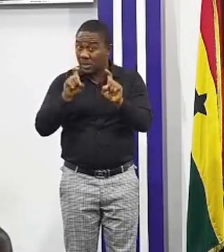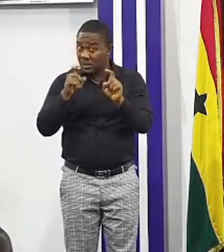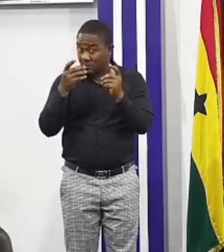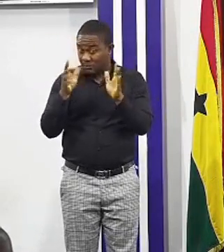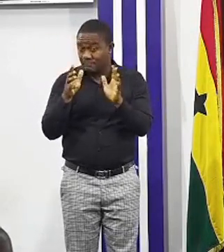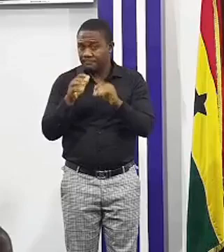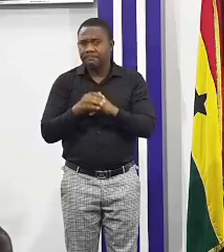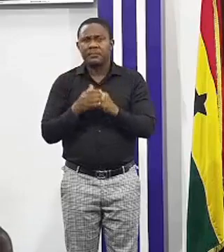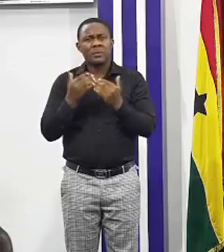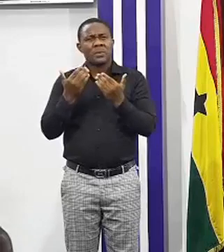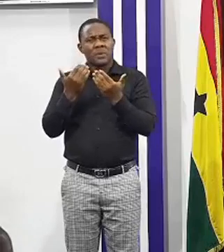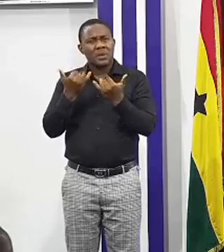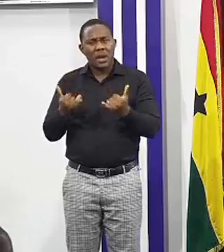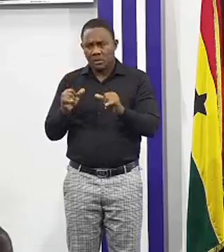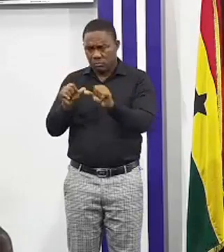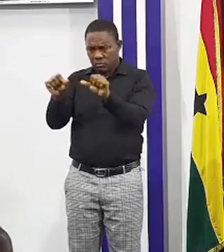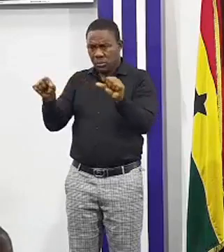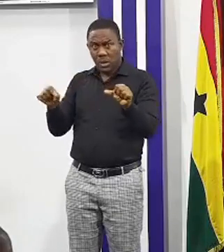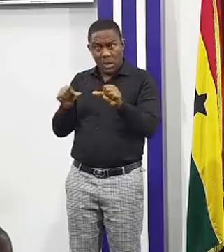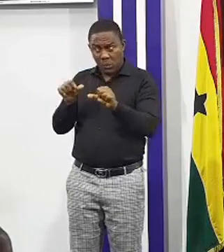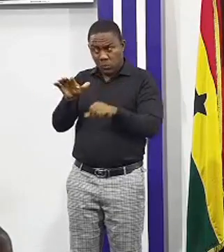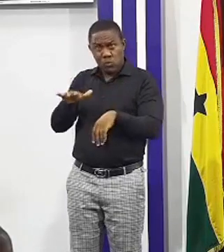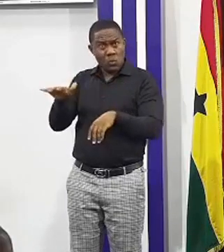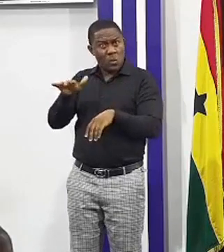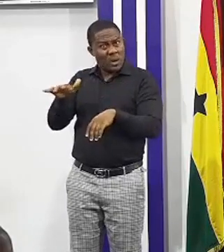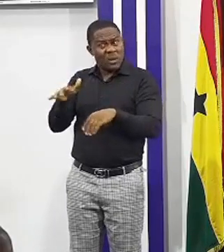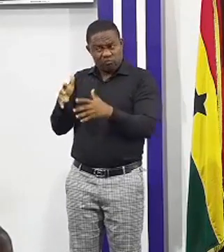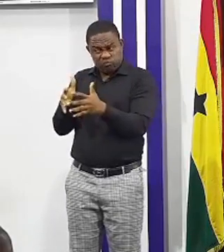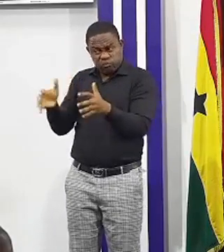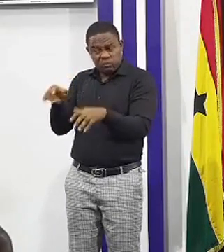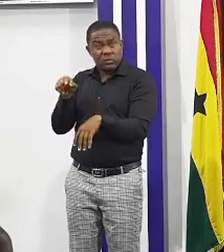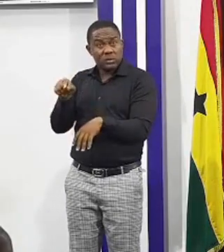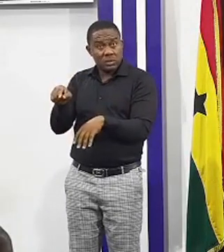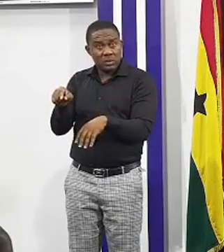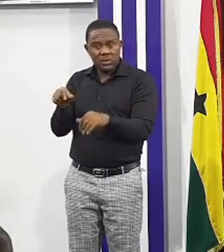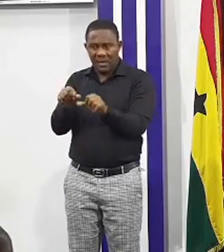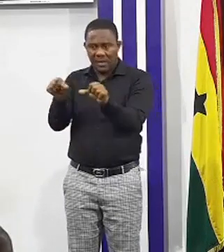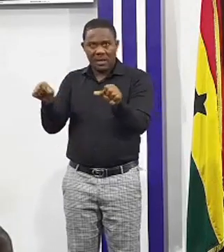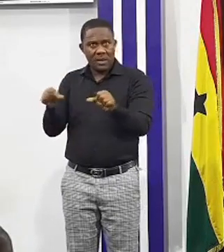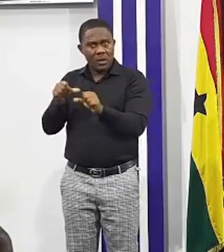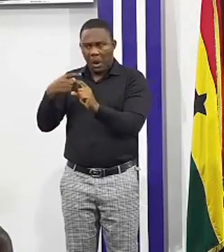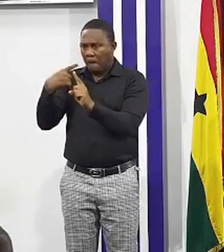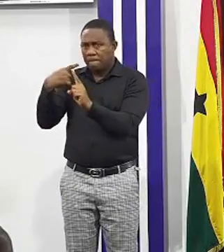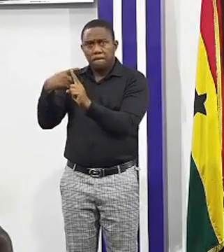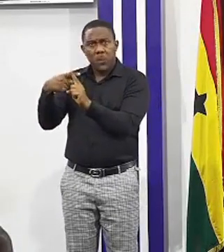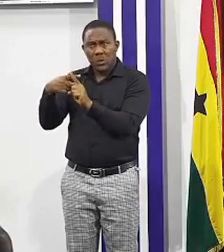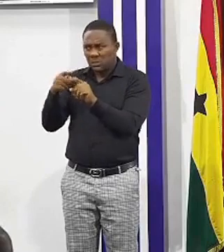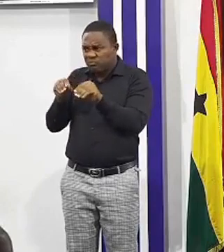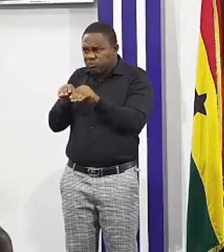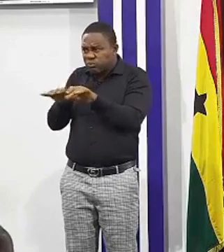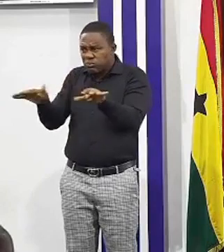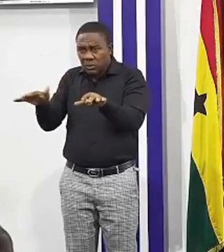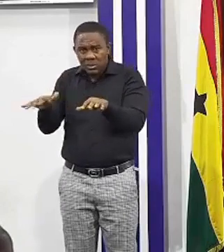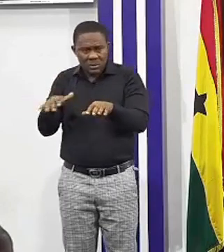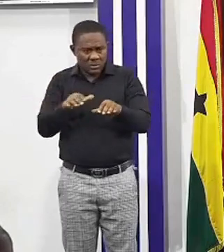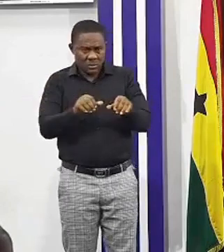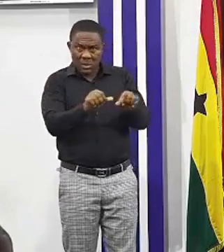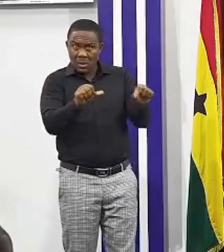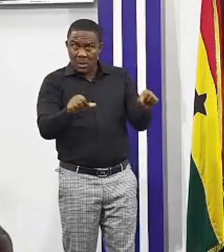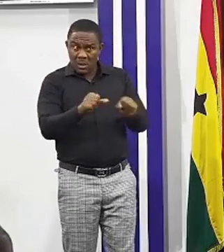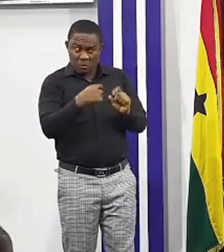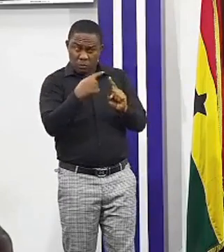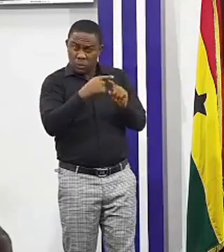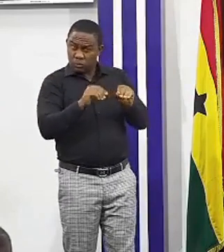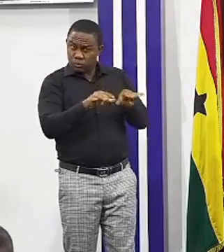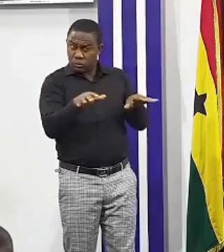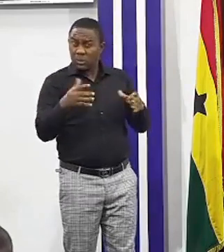with the hotspots and the other districts across the country, they have an eye on areas where if it becomes necessary that there's a lockdown,